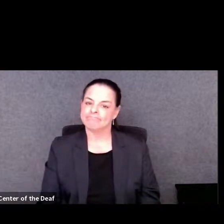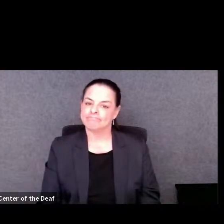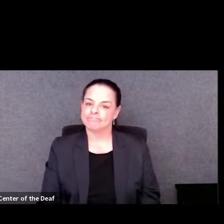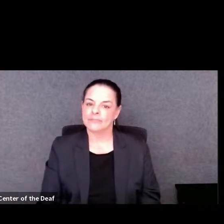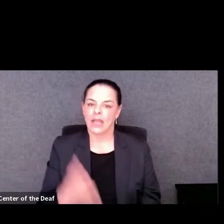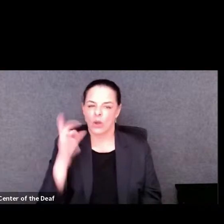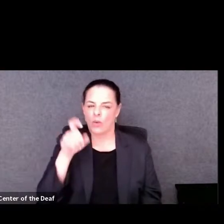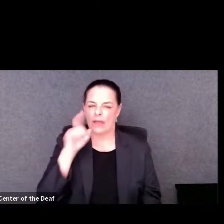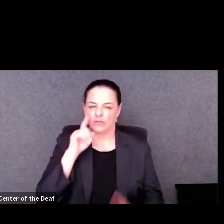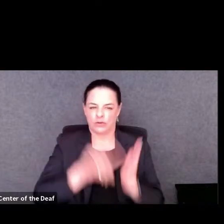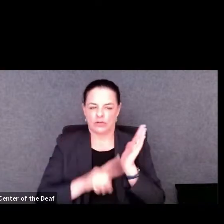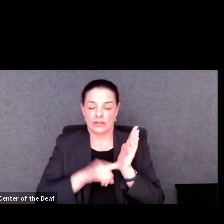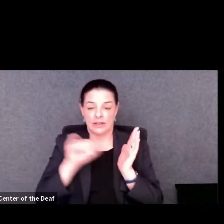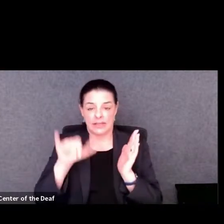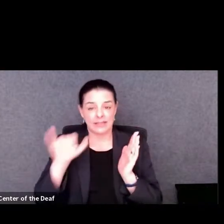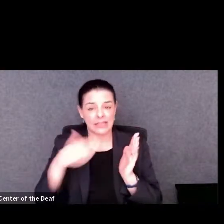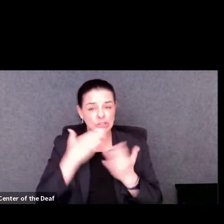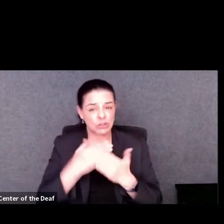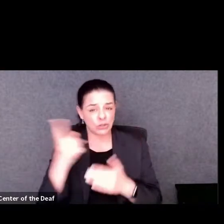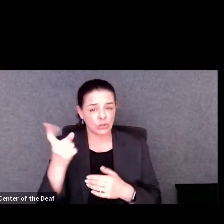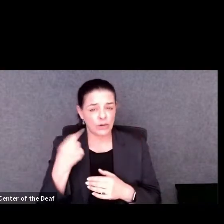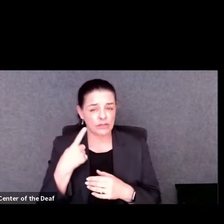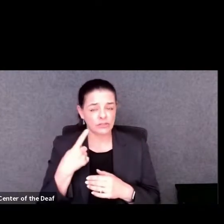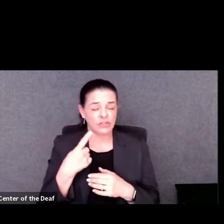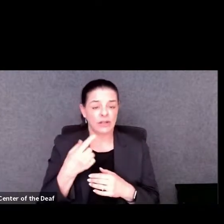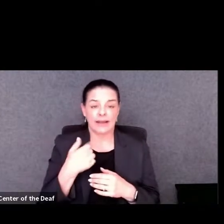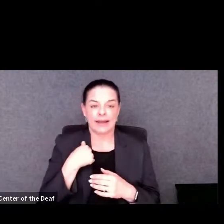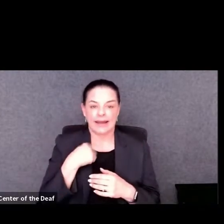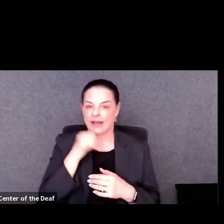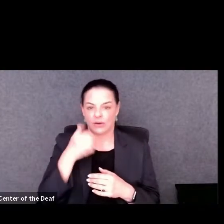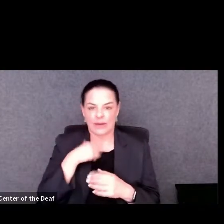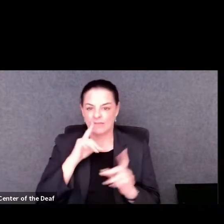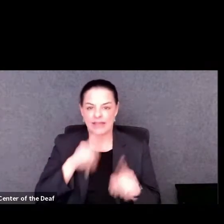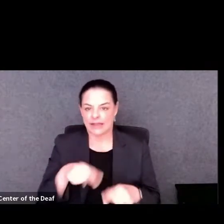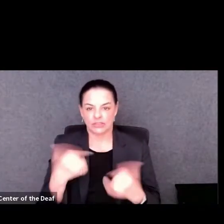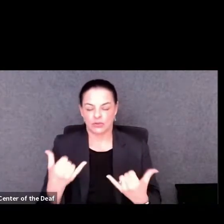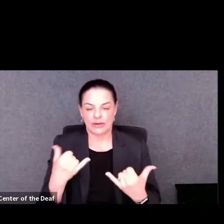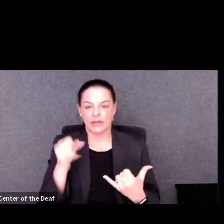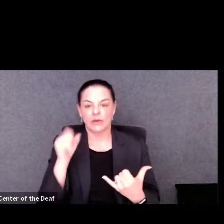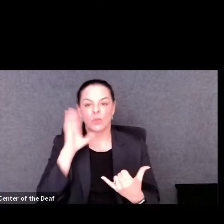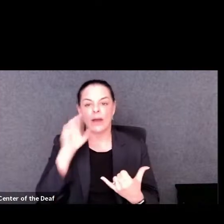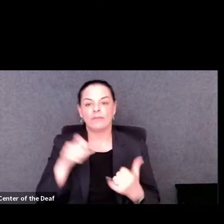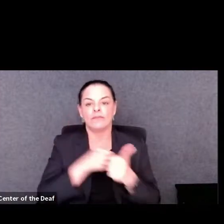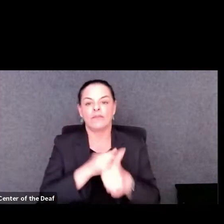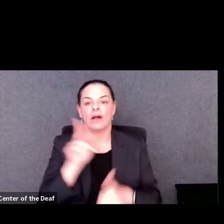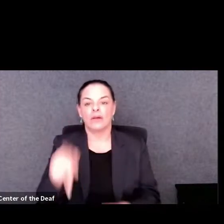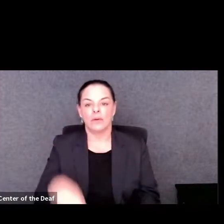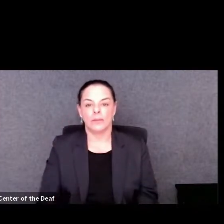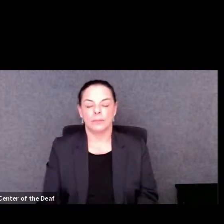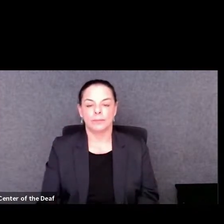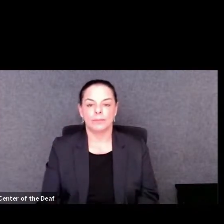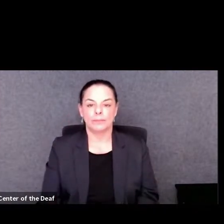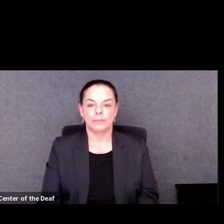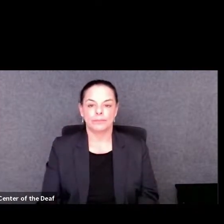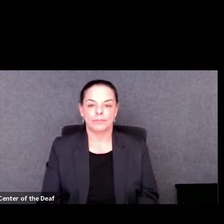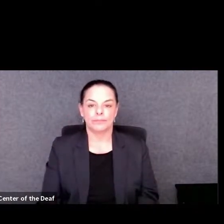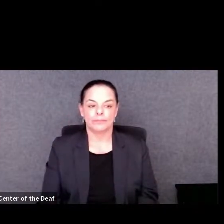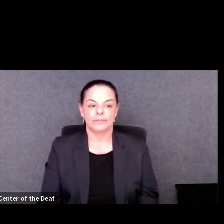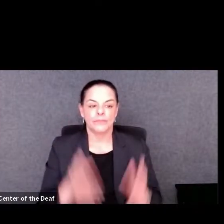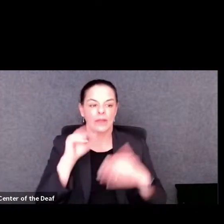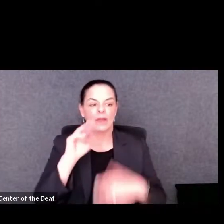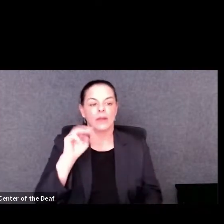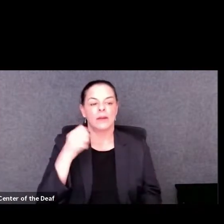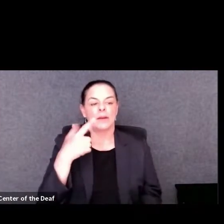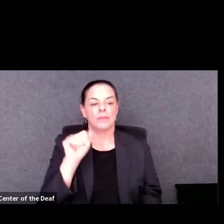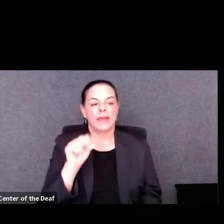We'll have to look into that. It's actually a really good question. And I don't have the answer to that right now. So we'll have to follow up. From Megan